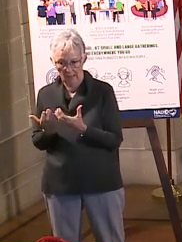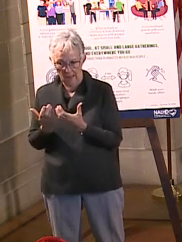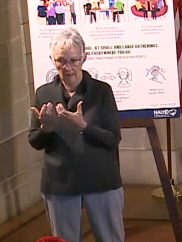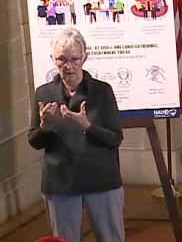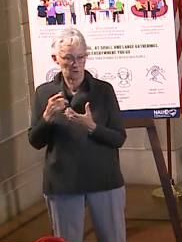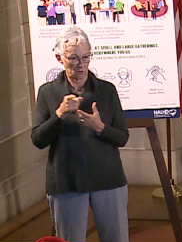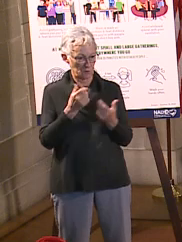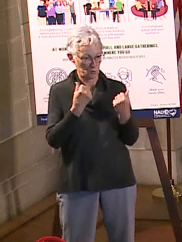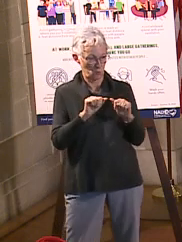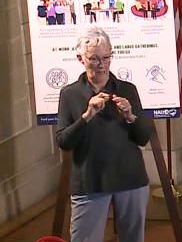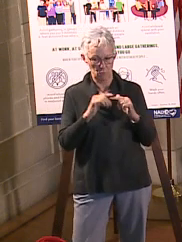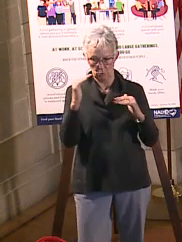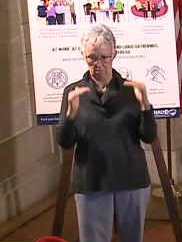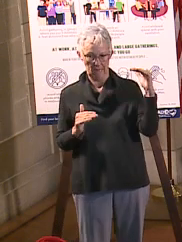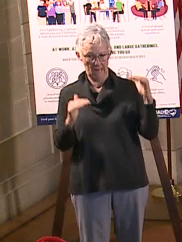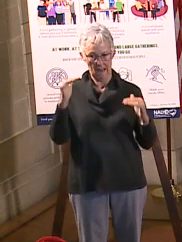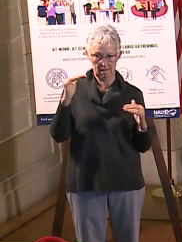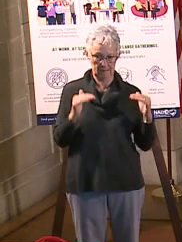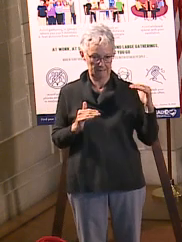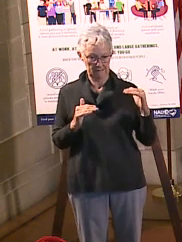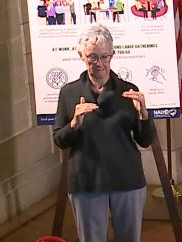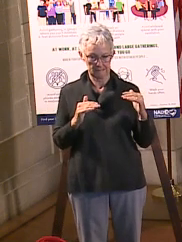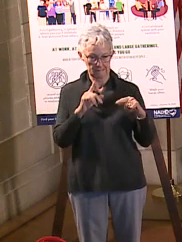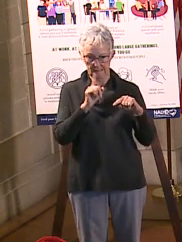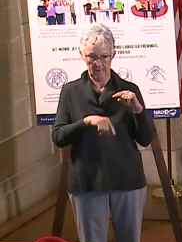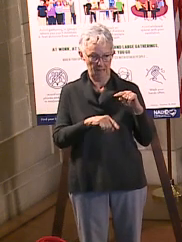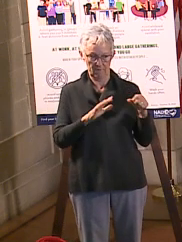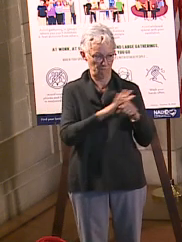into full-time classroom education.